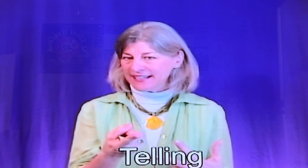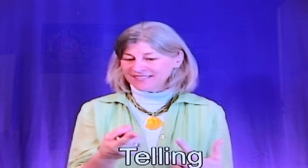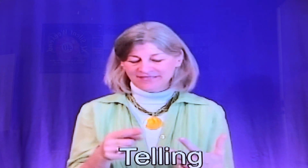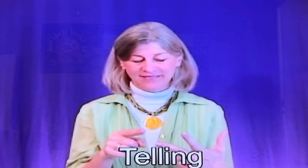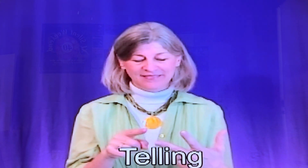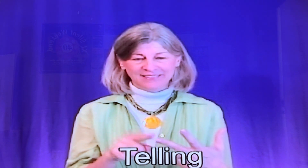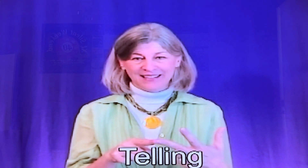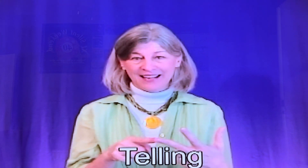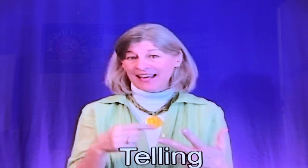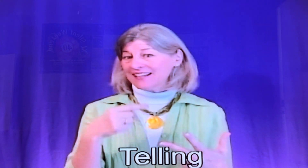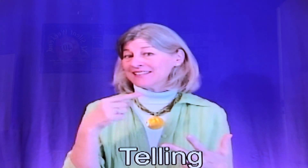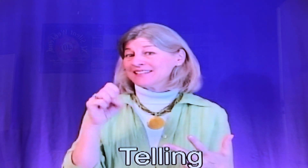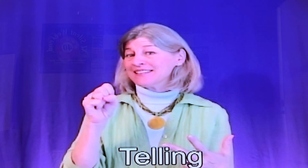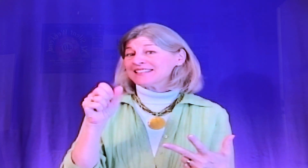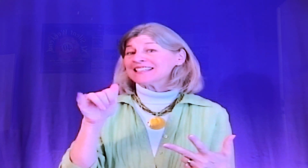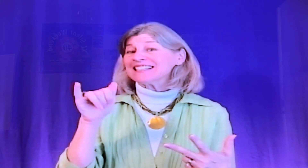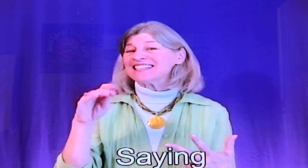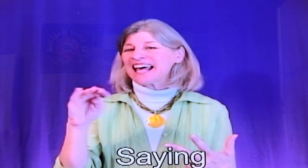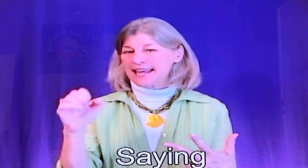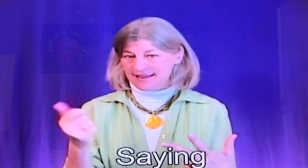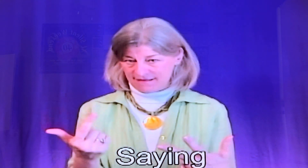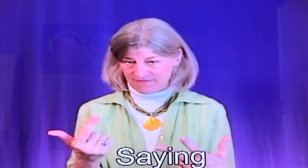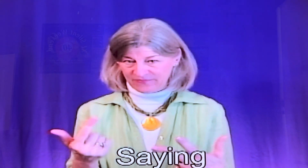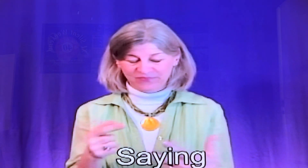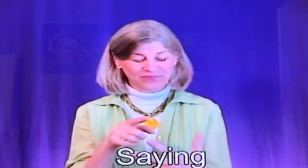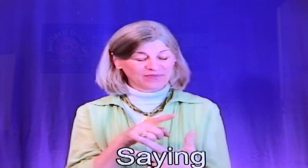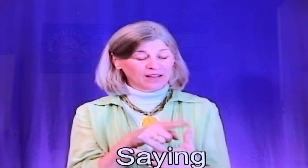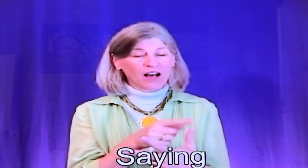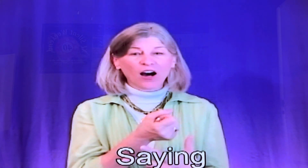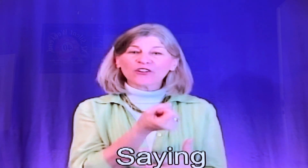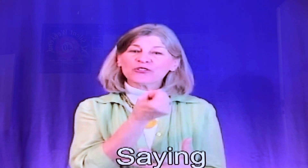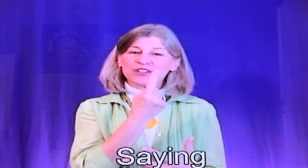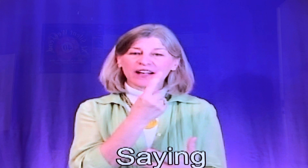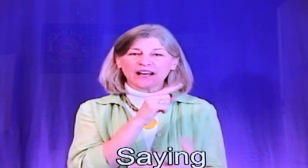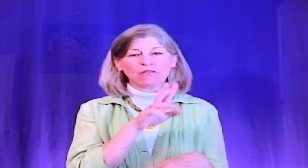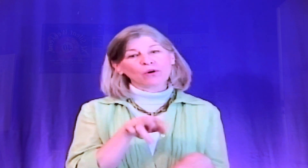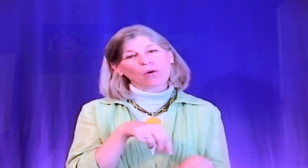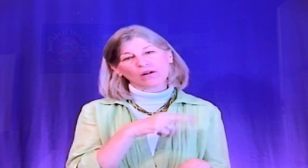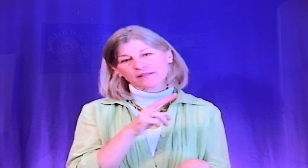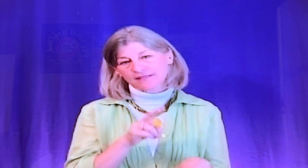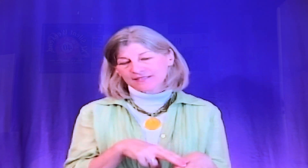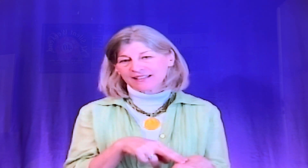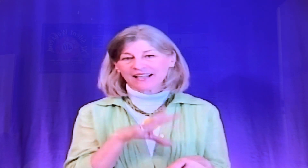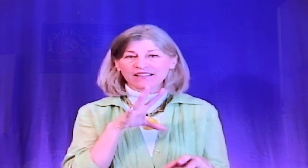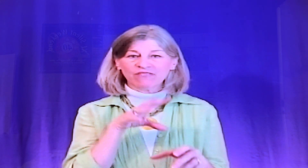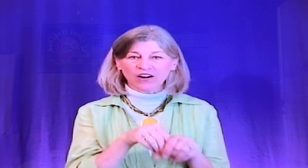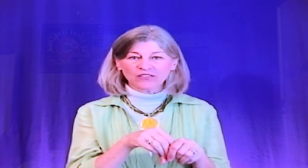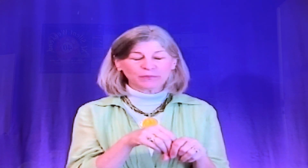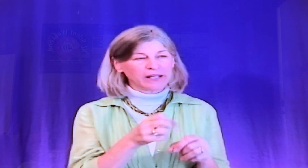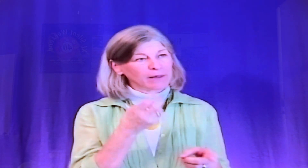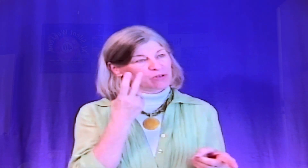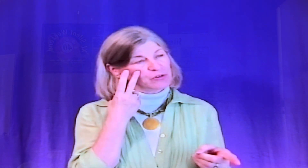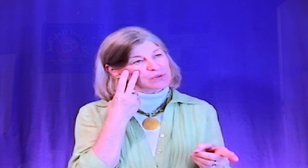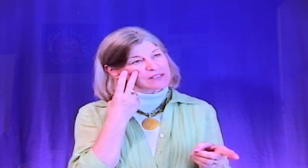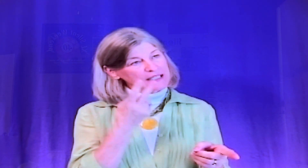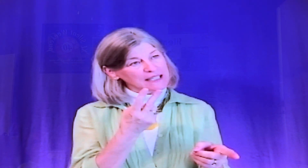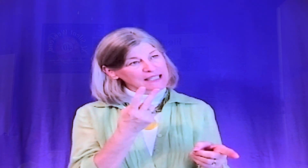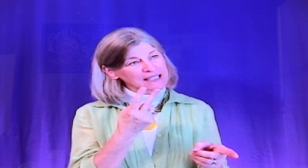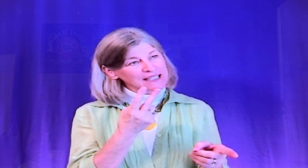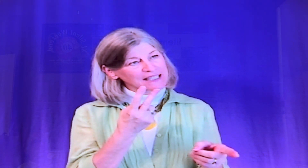telling, and saying. Understanding, of course, it involves being able to see